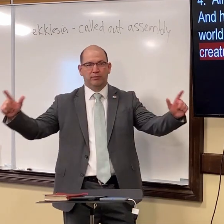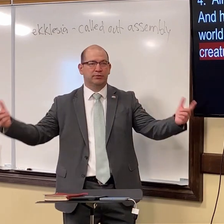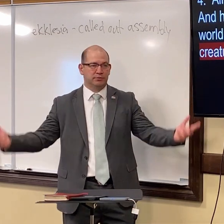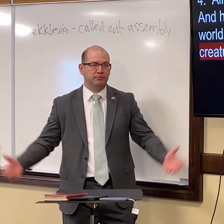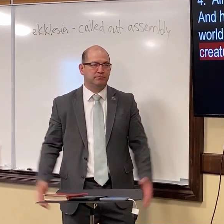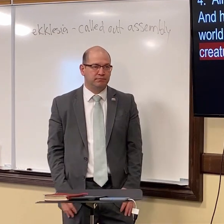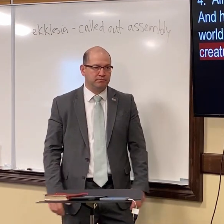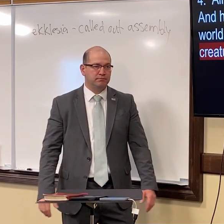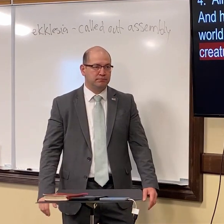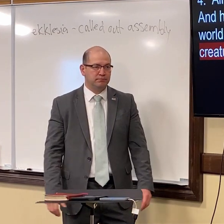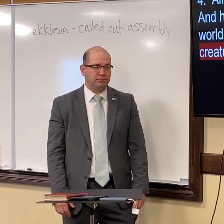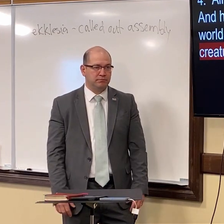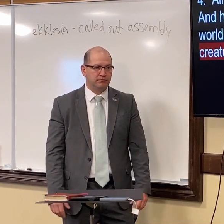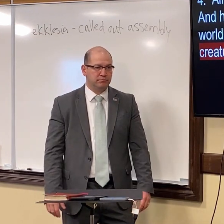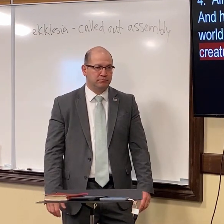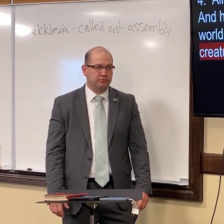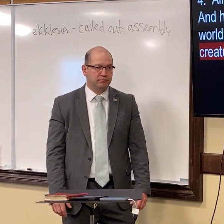Preaching in their language.